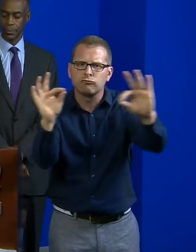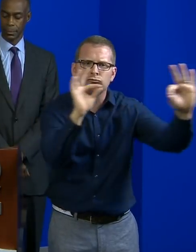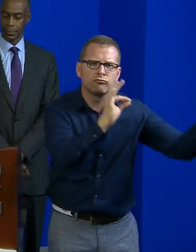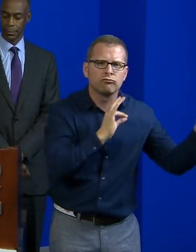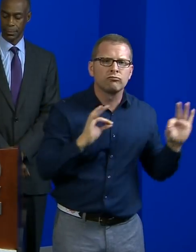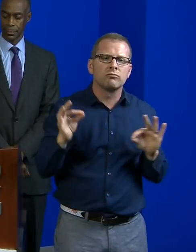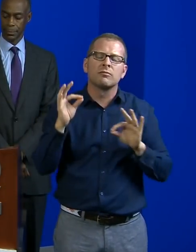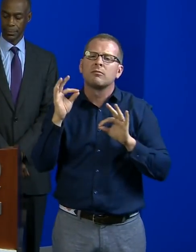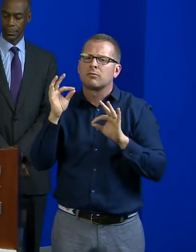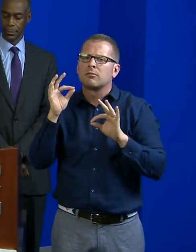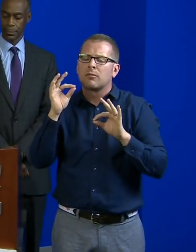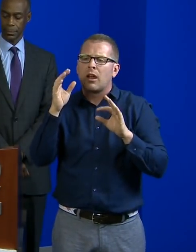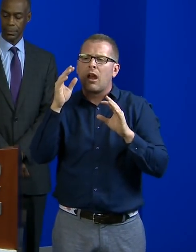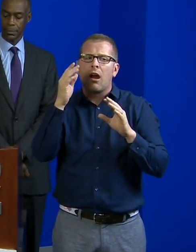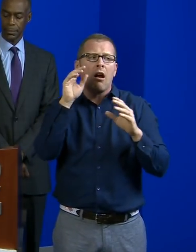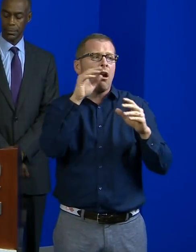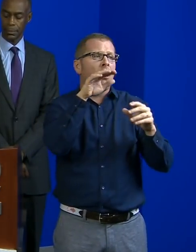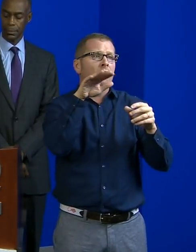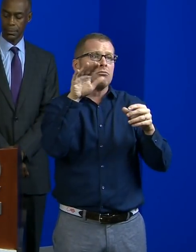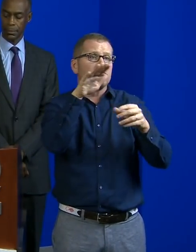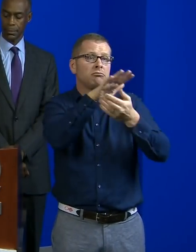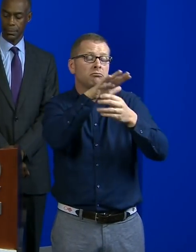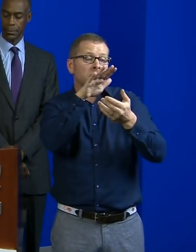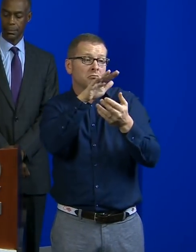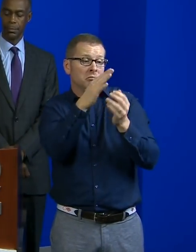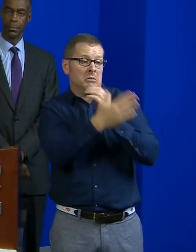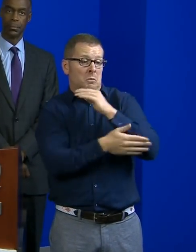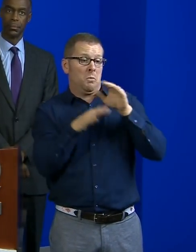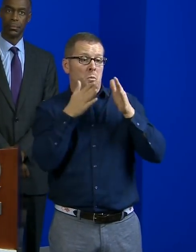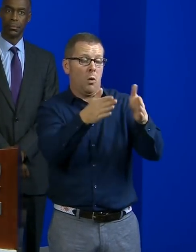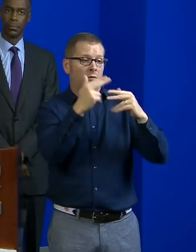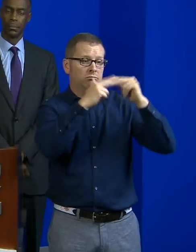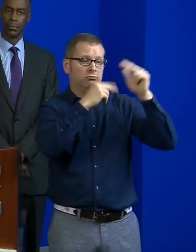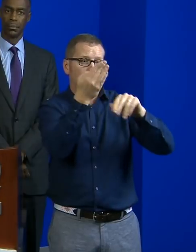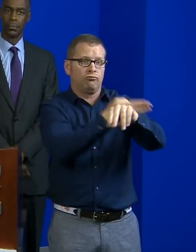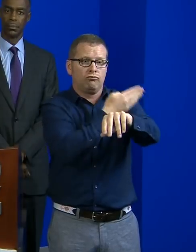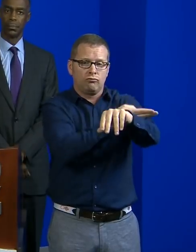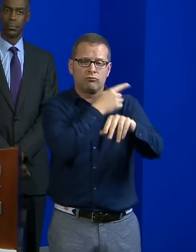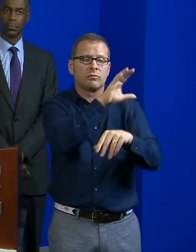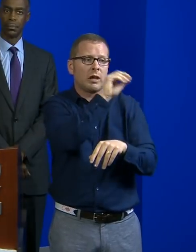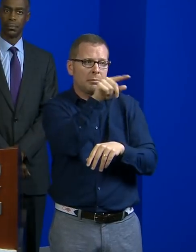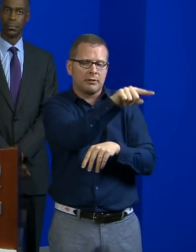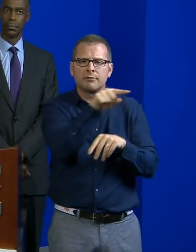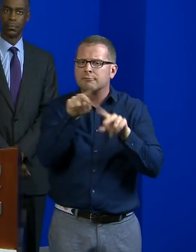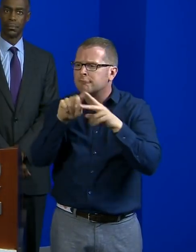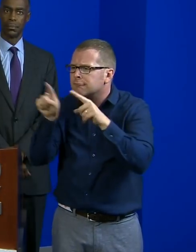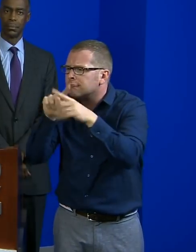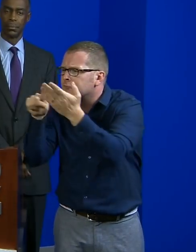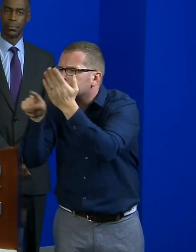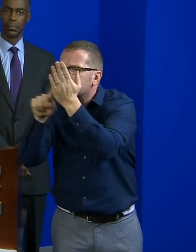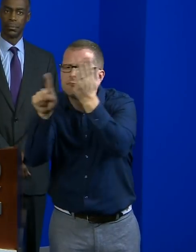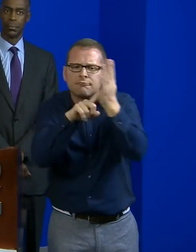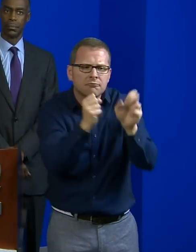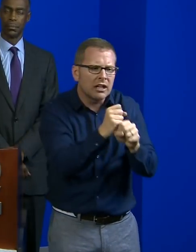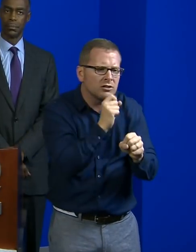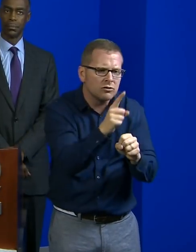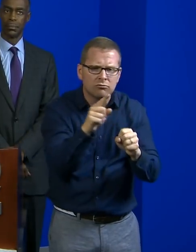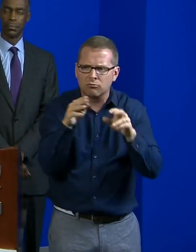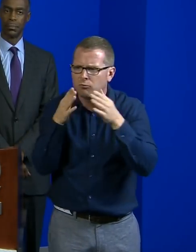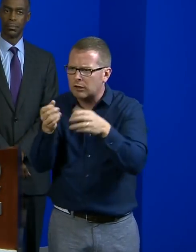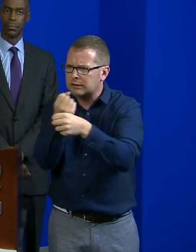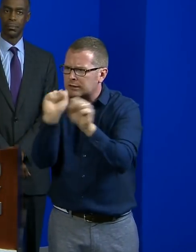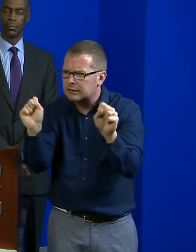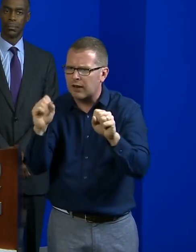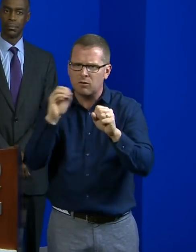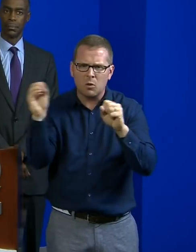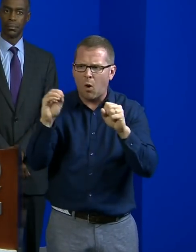road safety inspections and debris clearance immediately after the storm. County bridges, including drawbridges over the